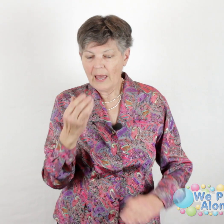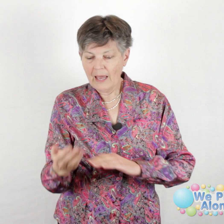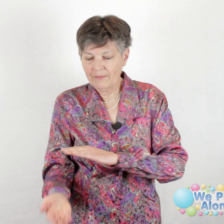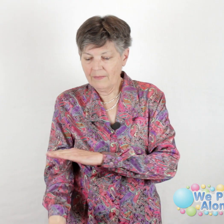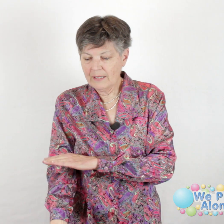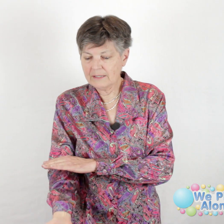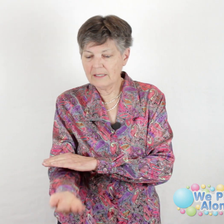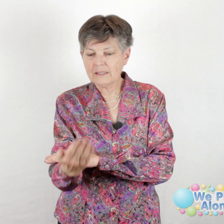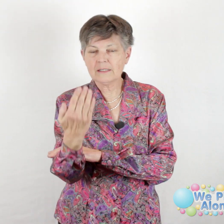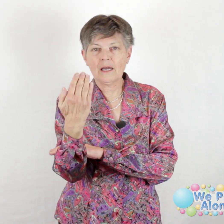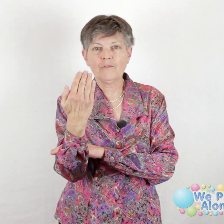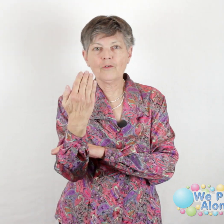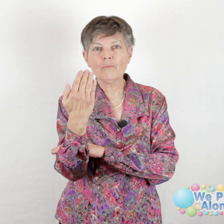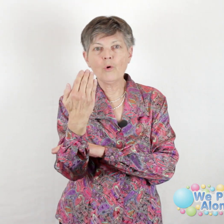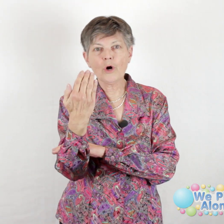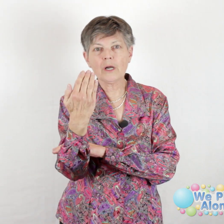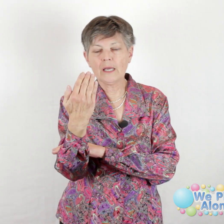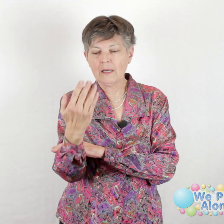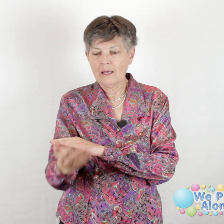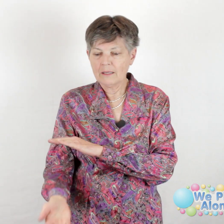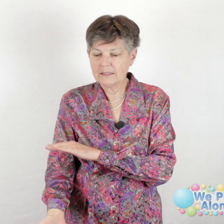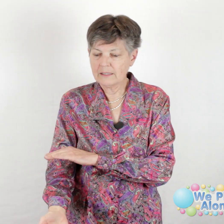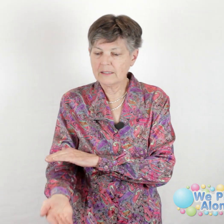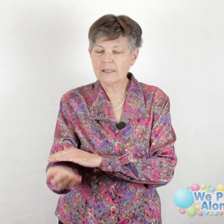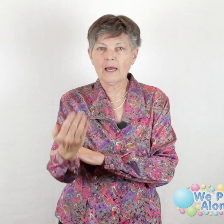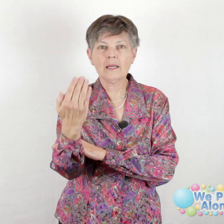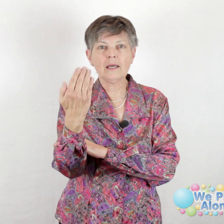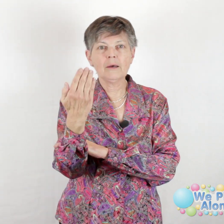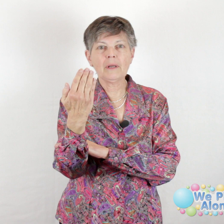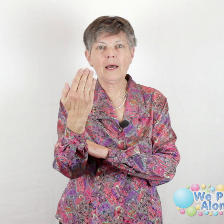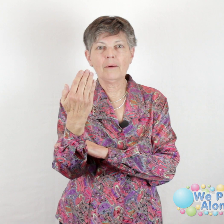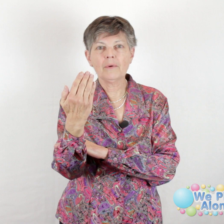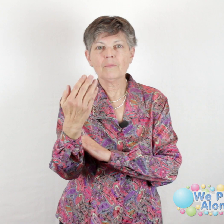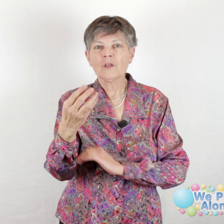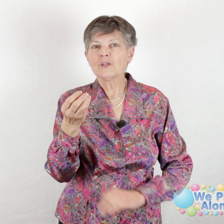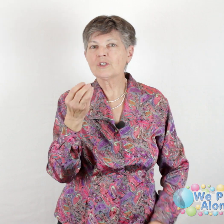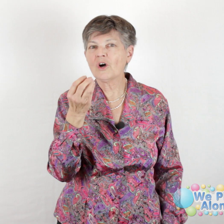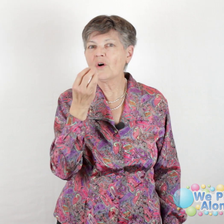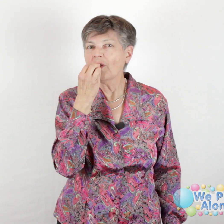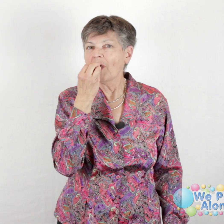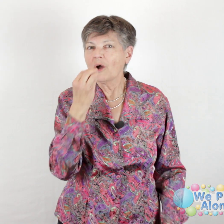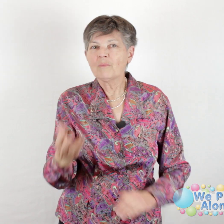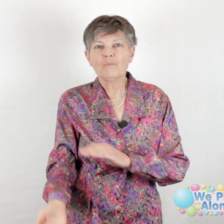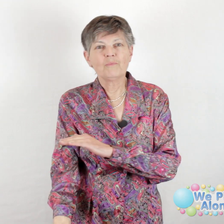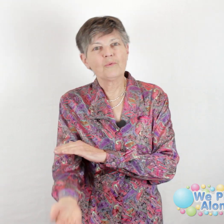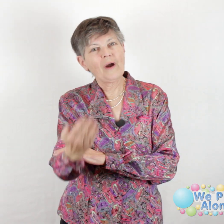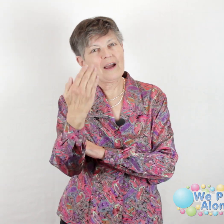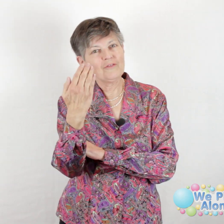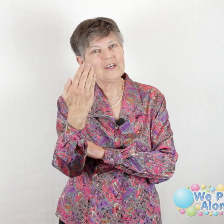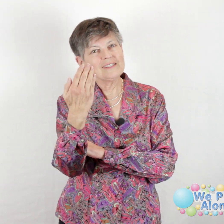And then this is the sign for morning. There's the sun coming up. So